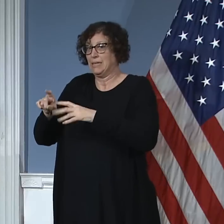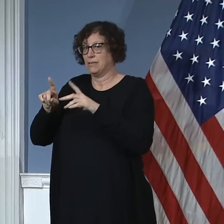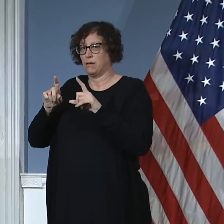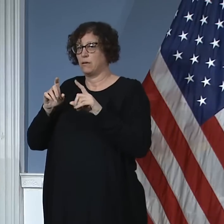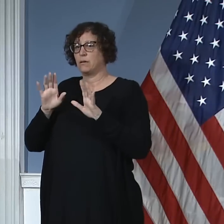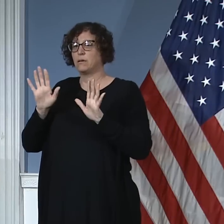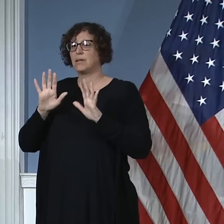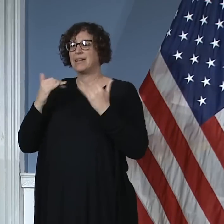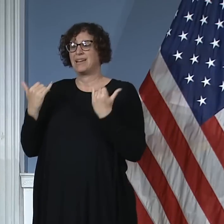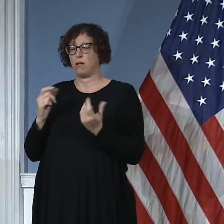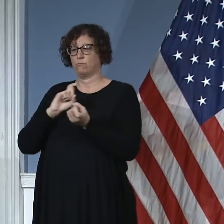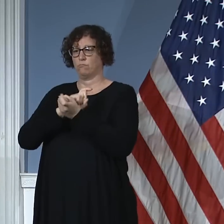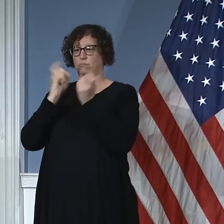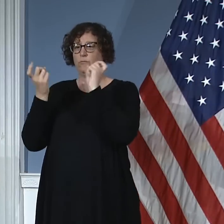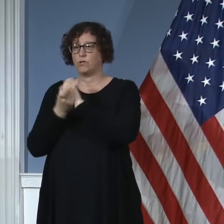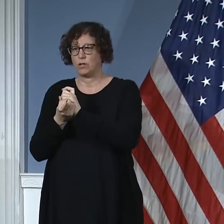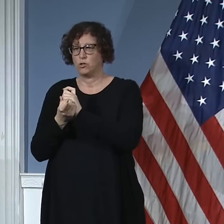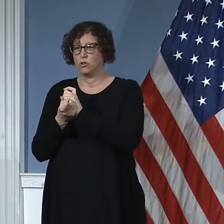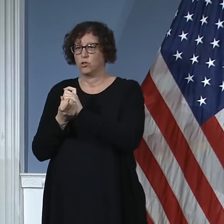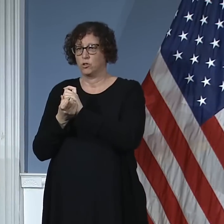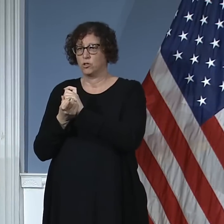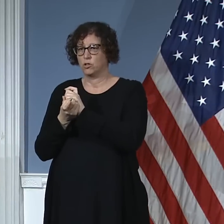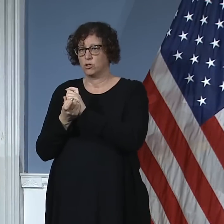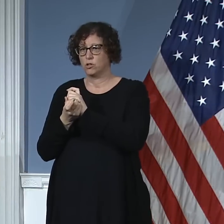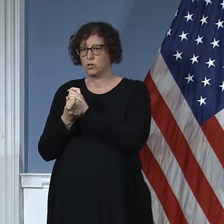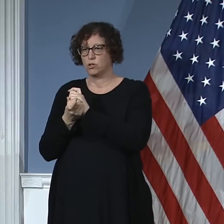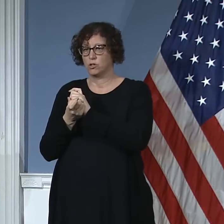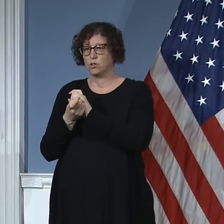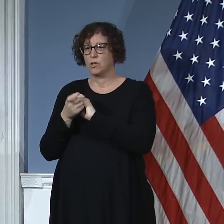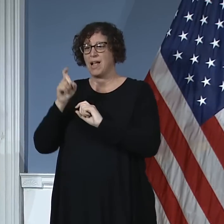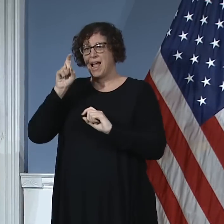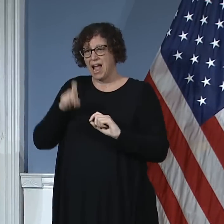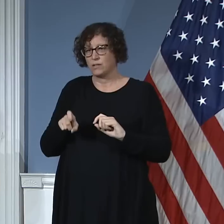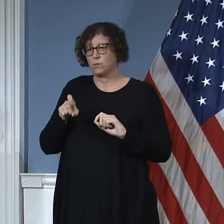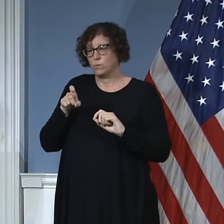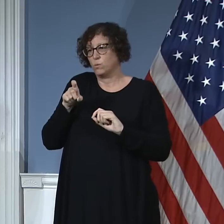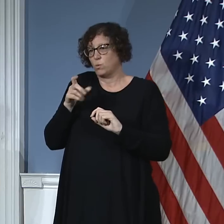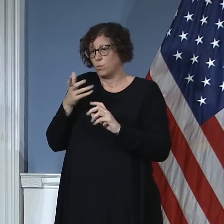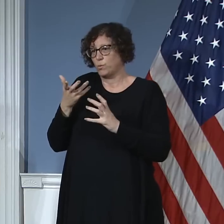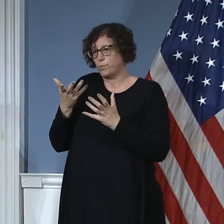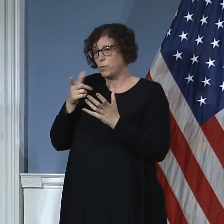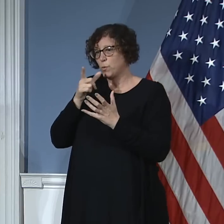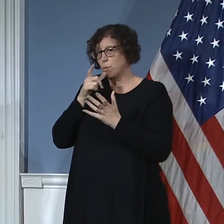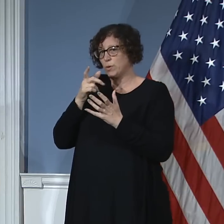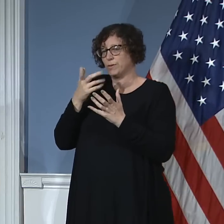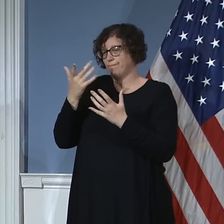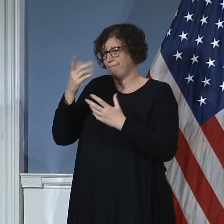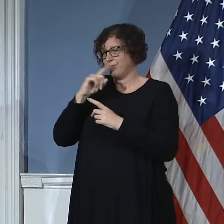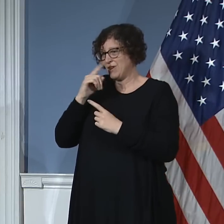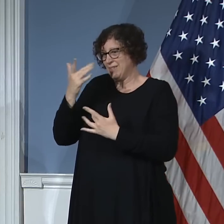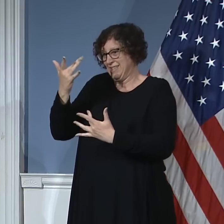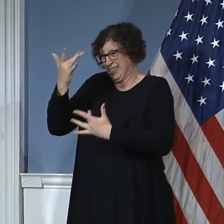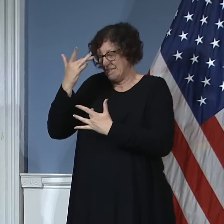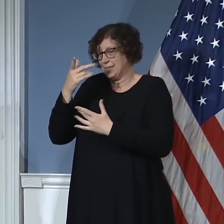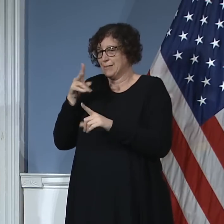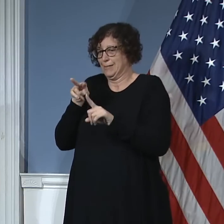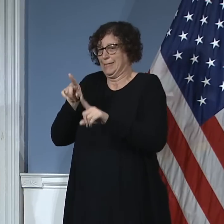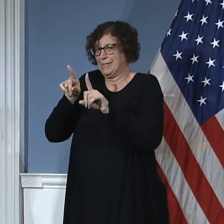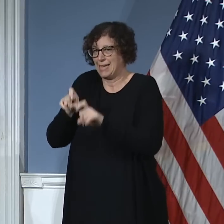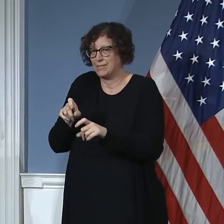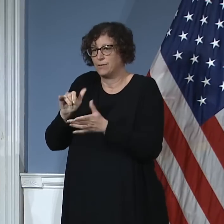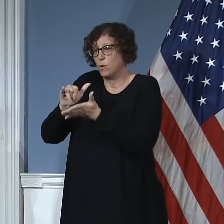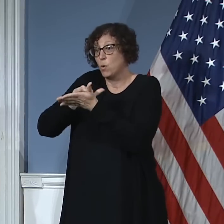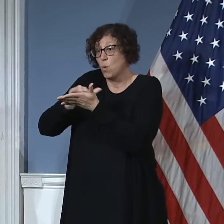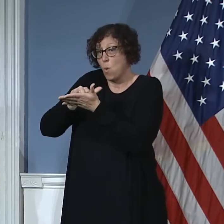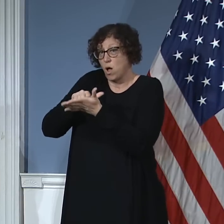only provider behavior, but also New Yorker behavior, and having people feel comfortable with the